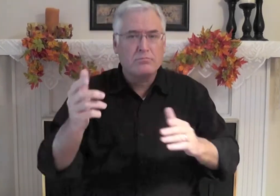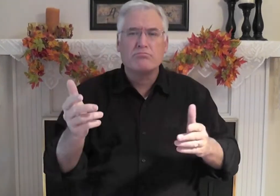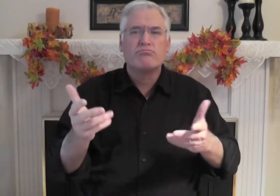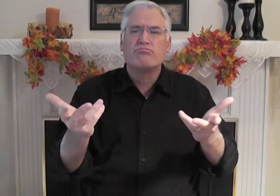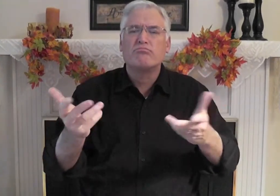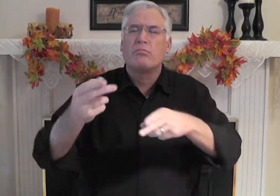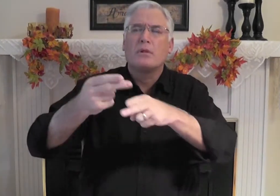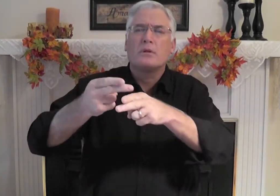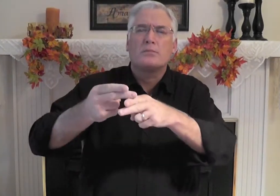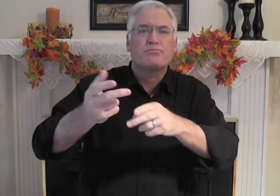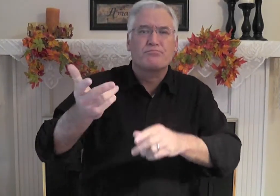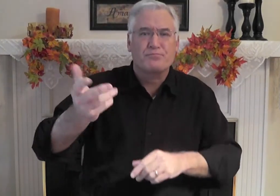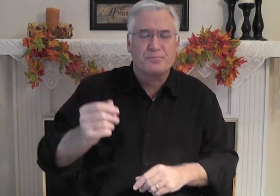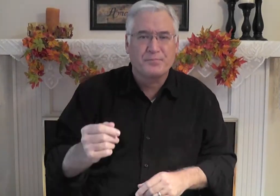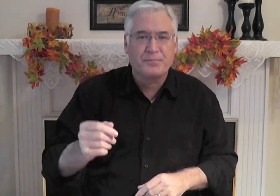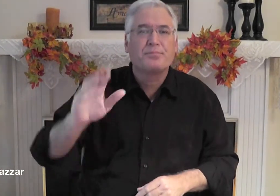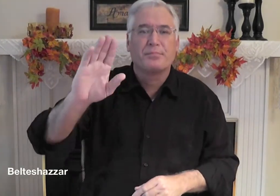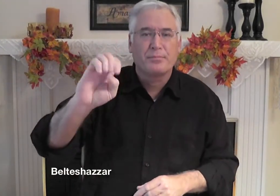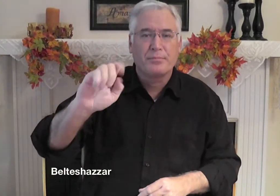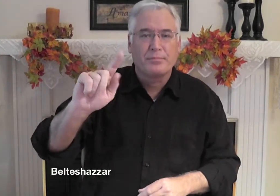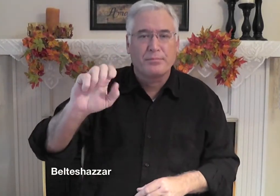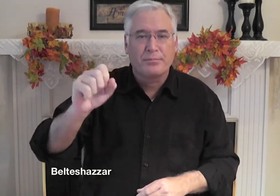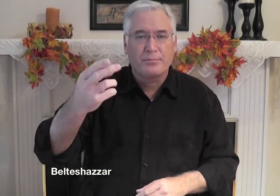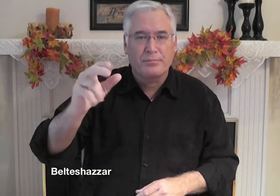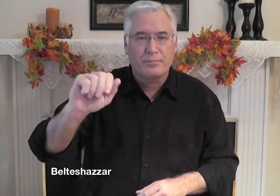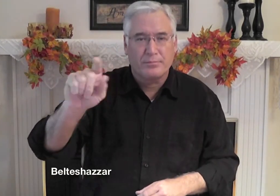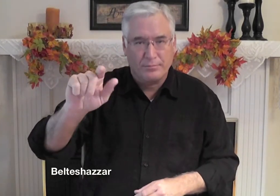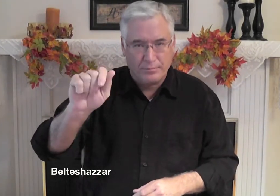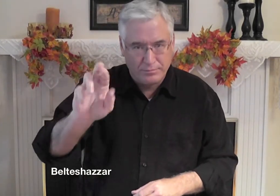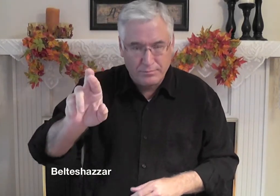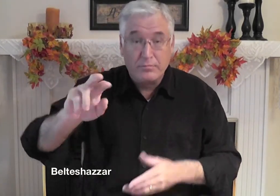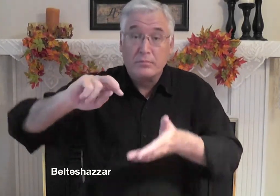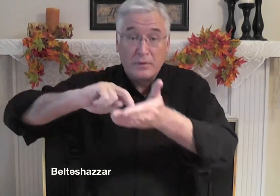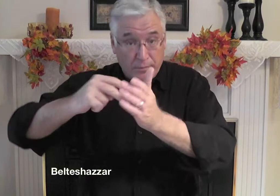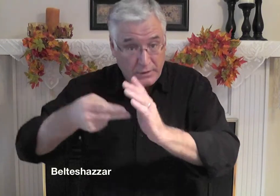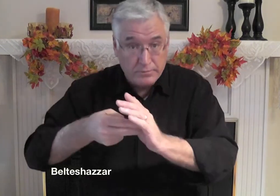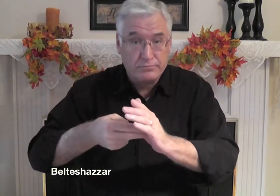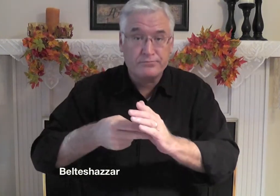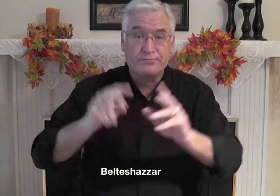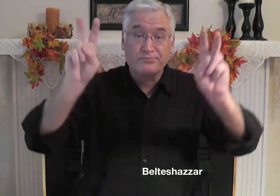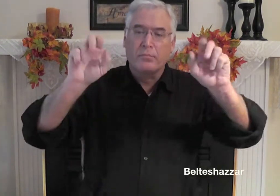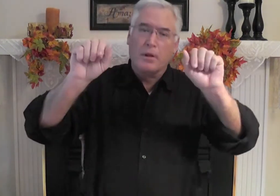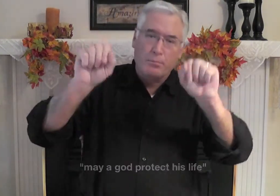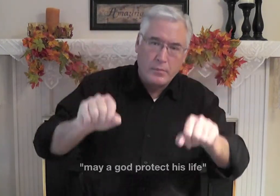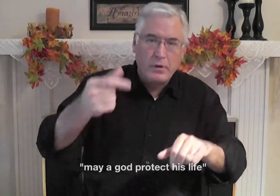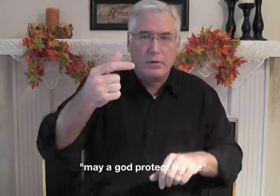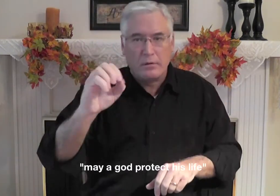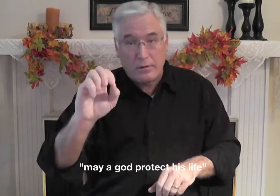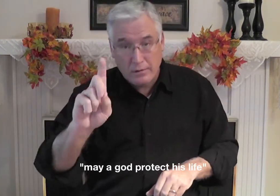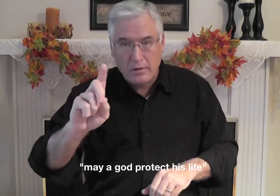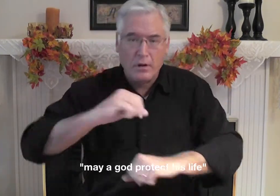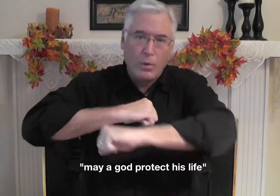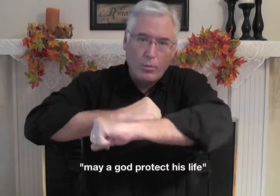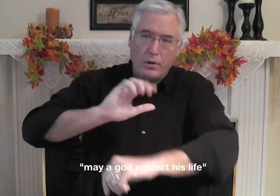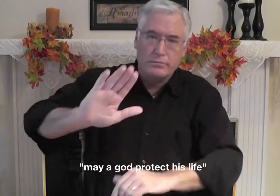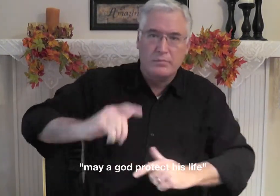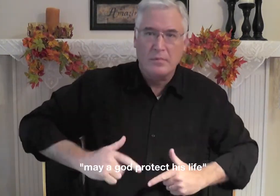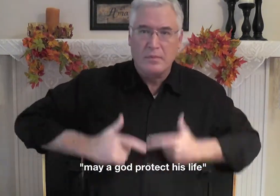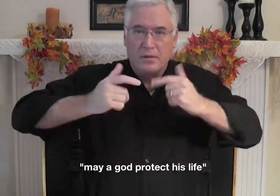was given to Daniel, the new name was Belshazzar. And it meant, may a